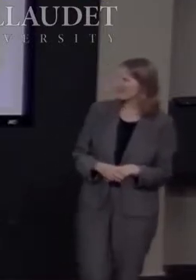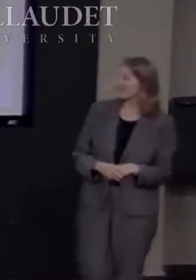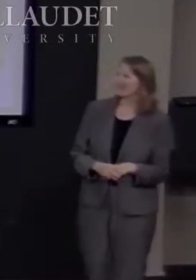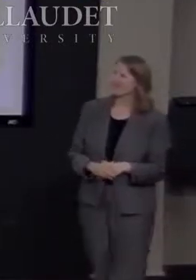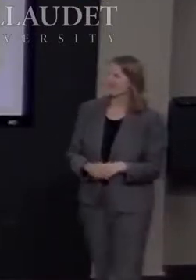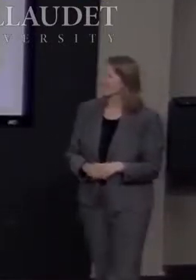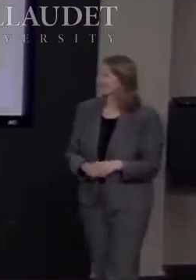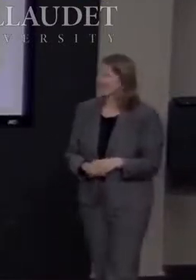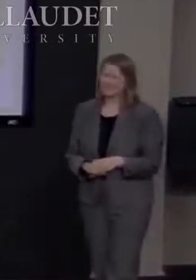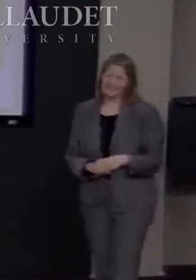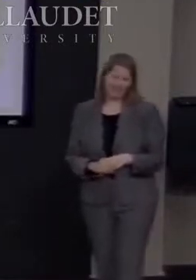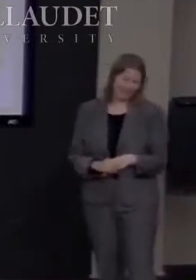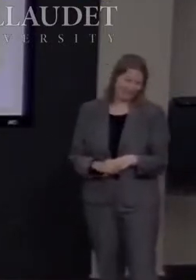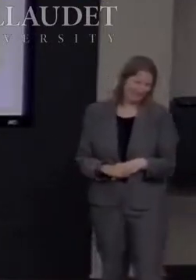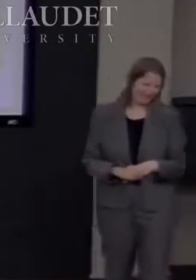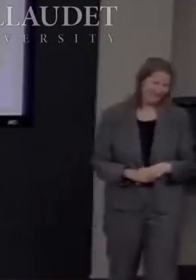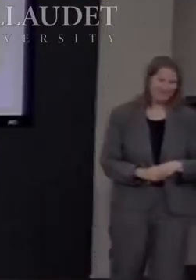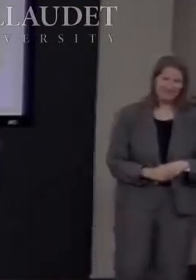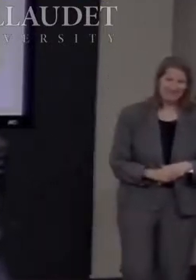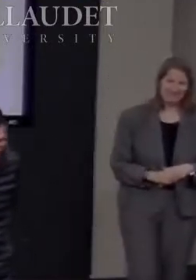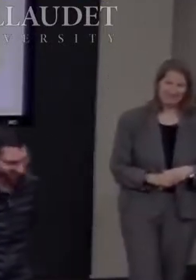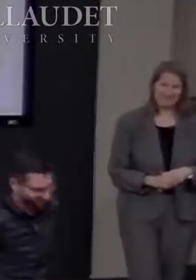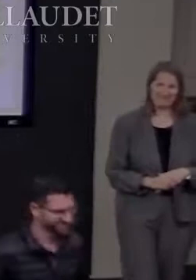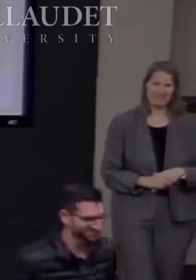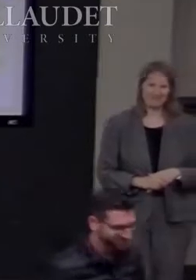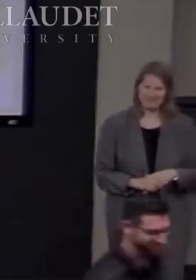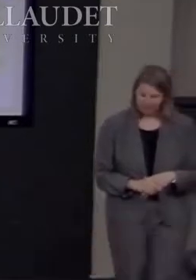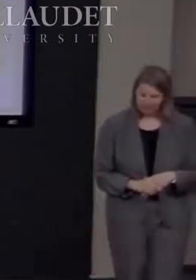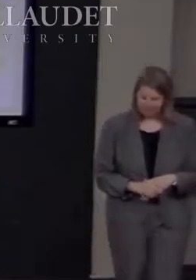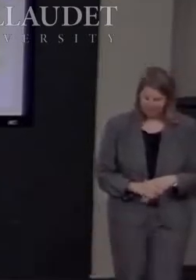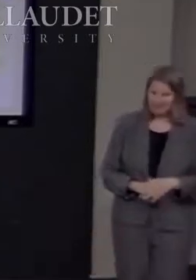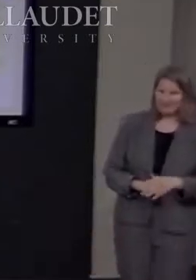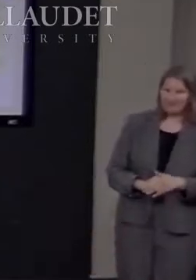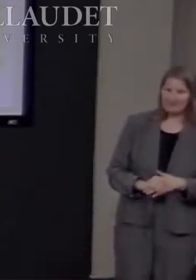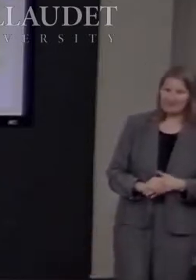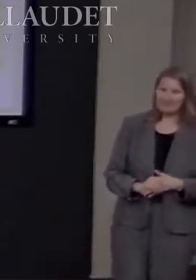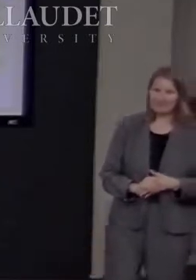Wonderful. Great presentation. Thank you.